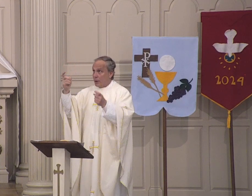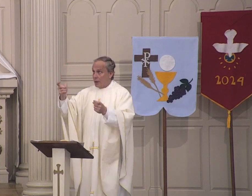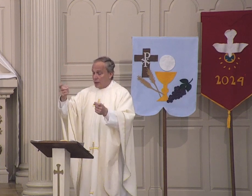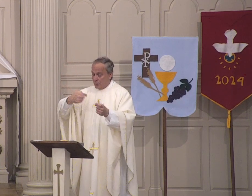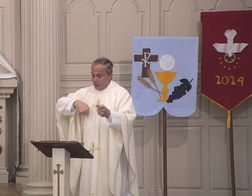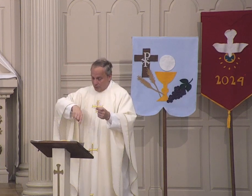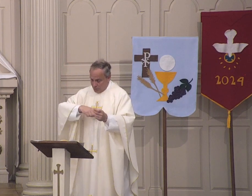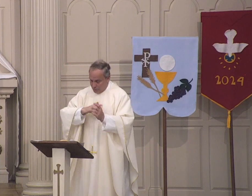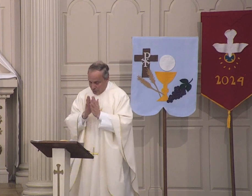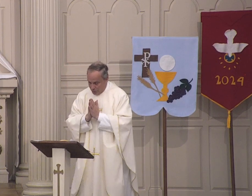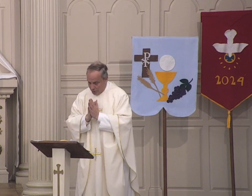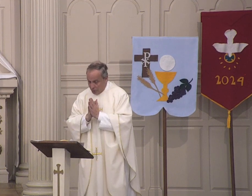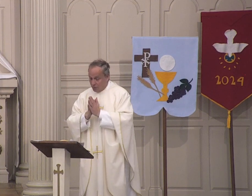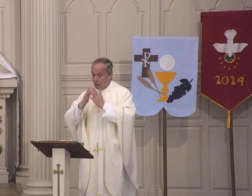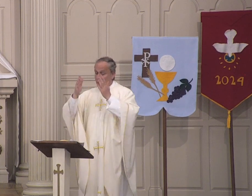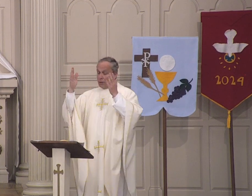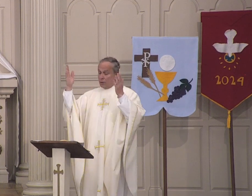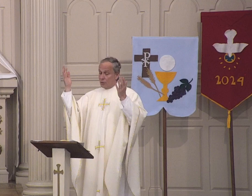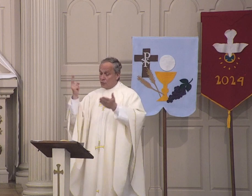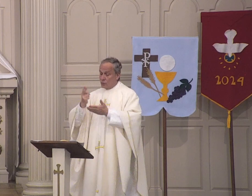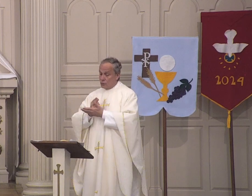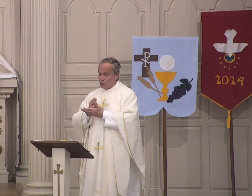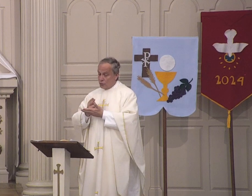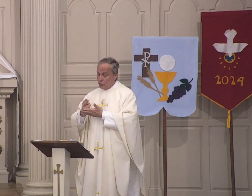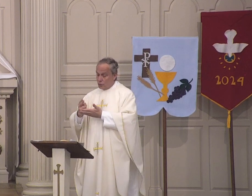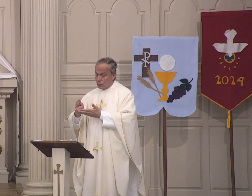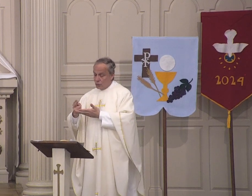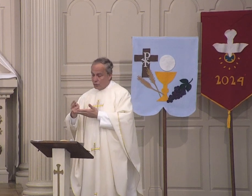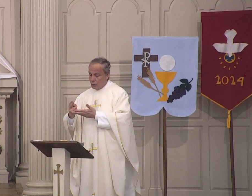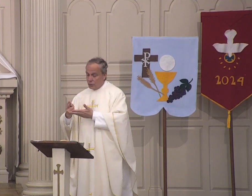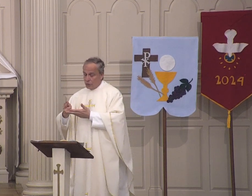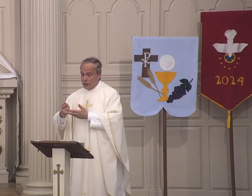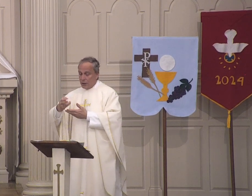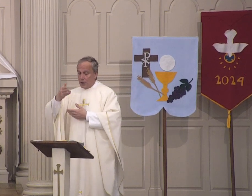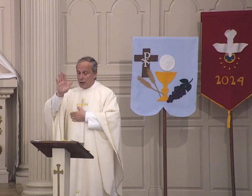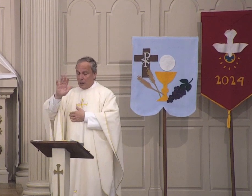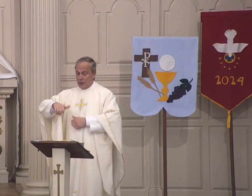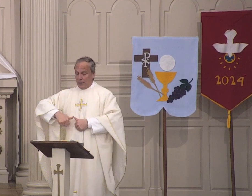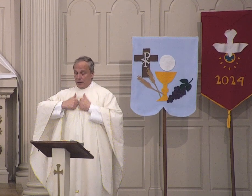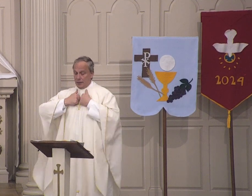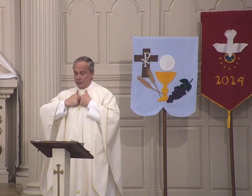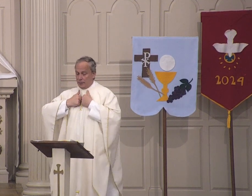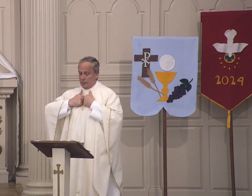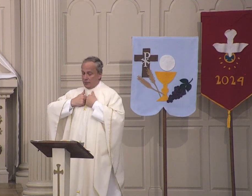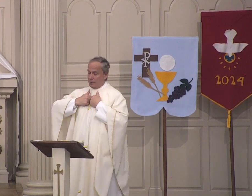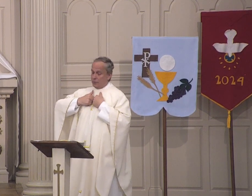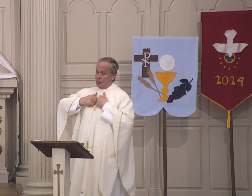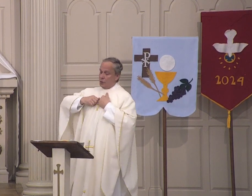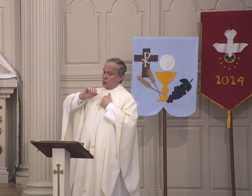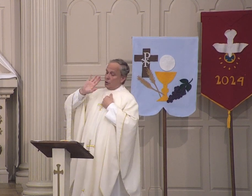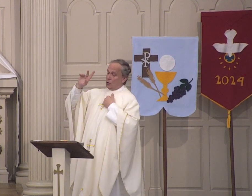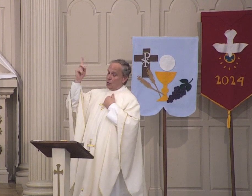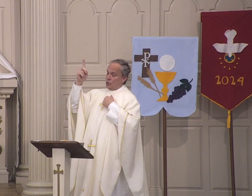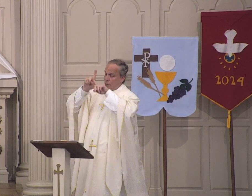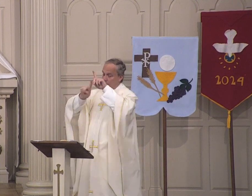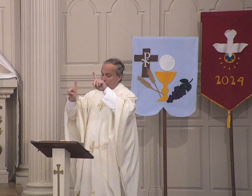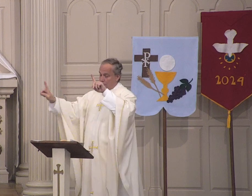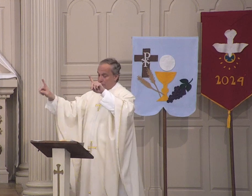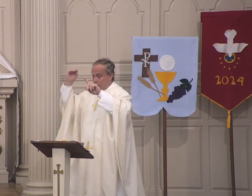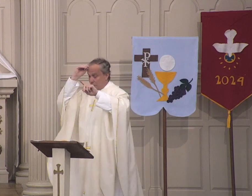Grant us, we pray, Almighty God, that the true divinity of your only begotten